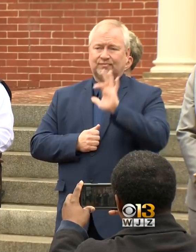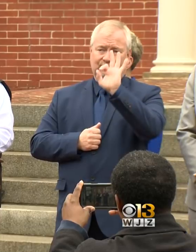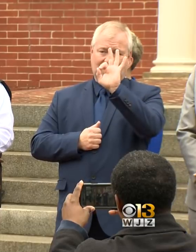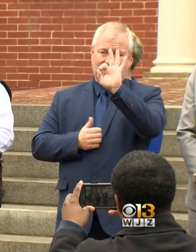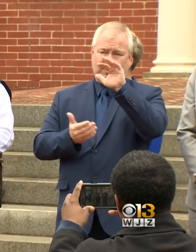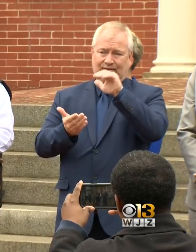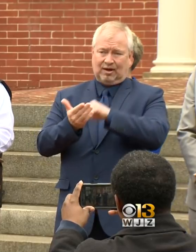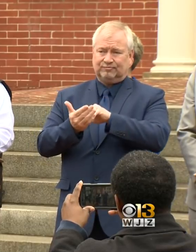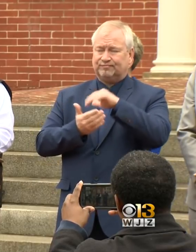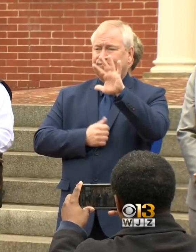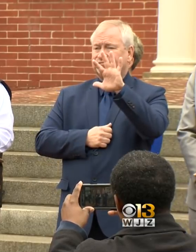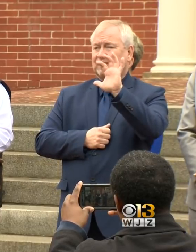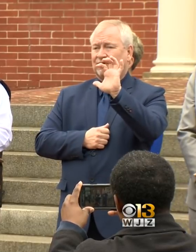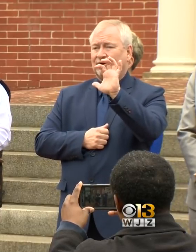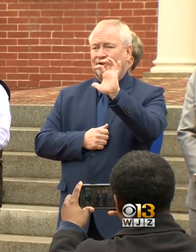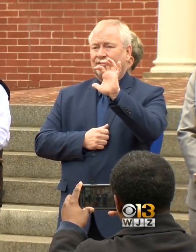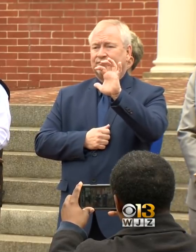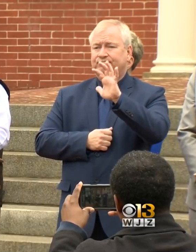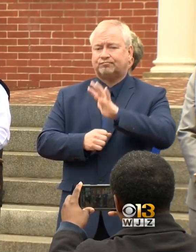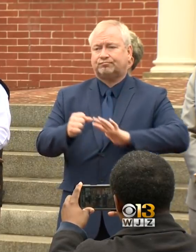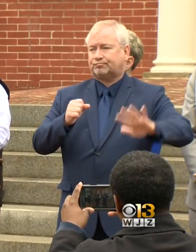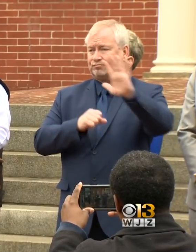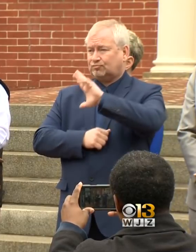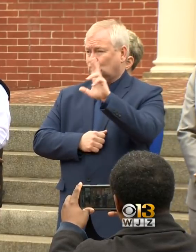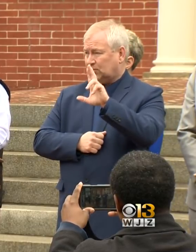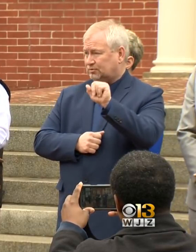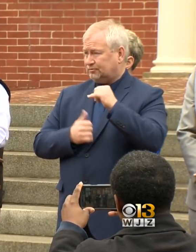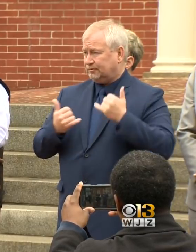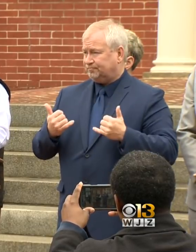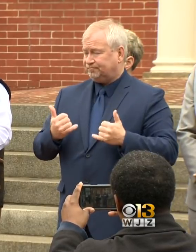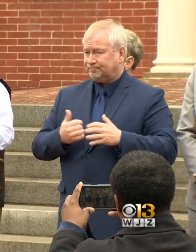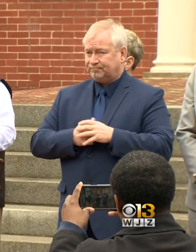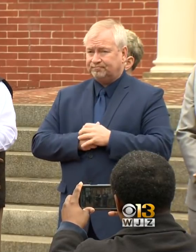9,500 cases across the country, and more than